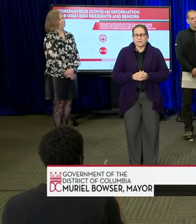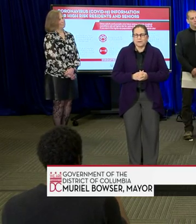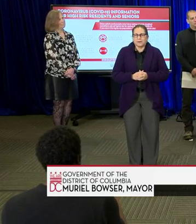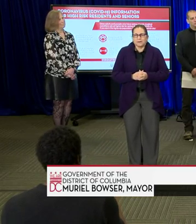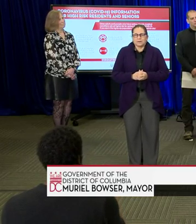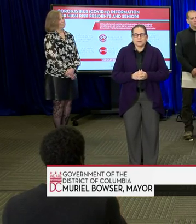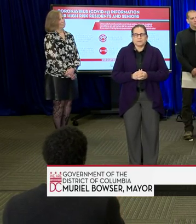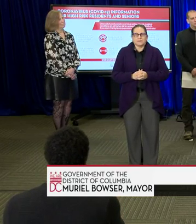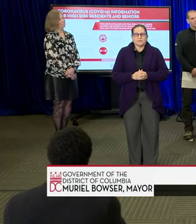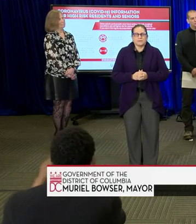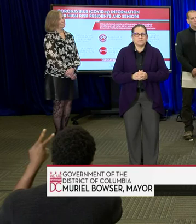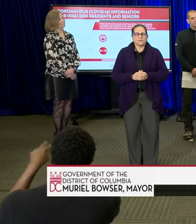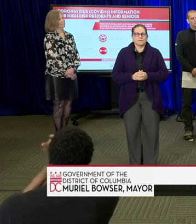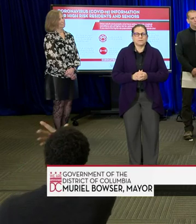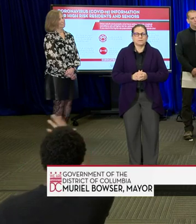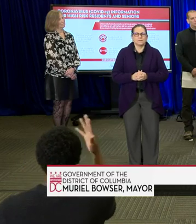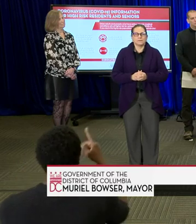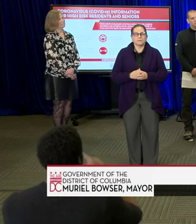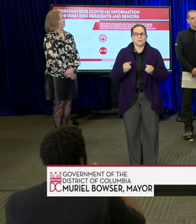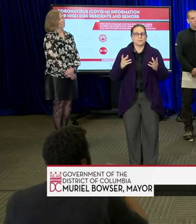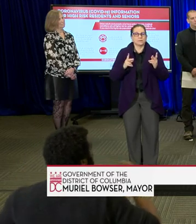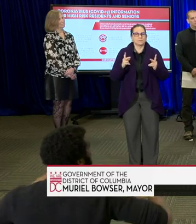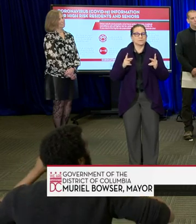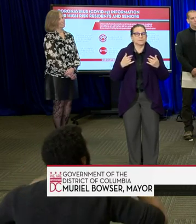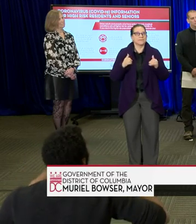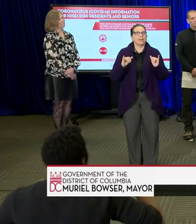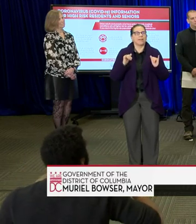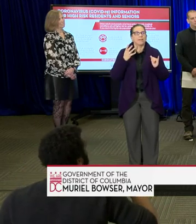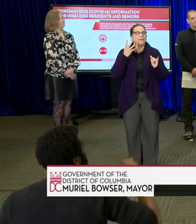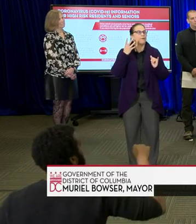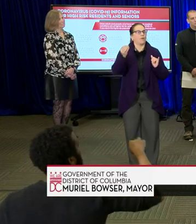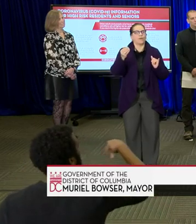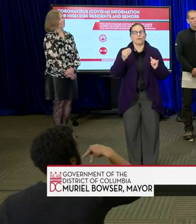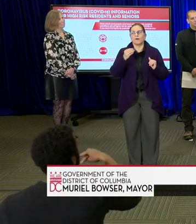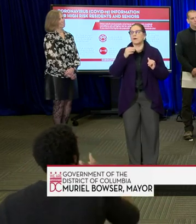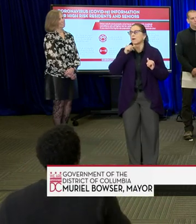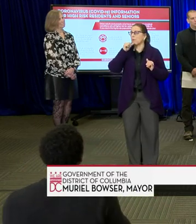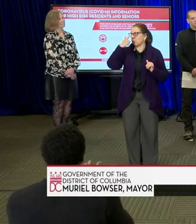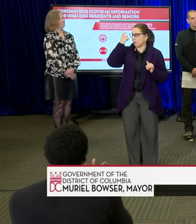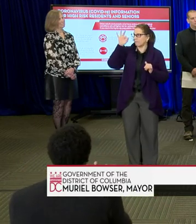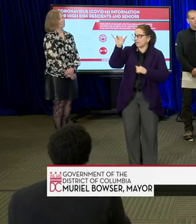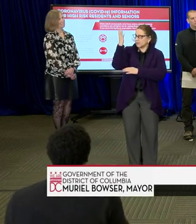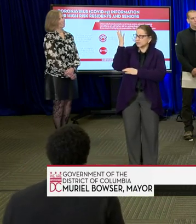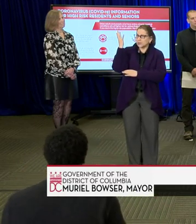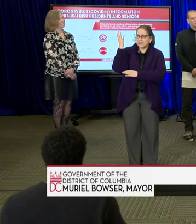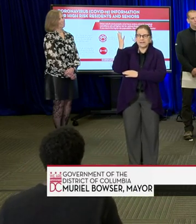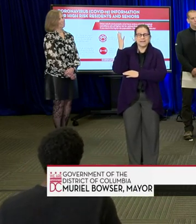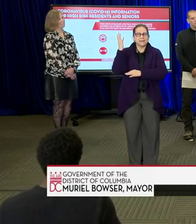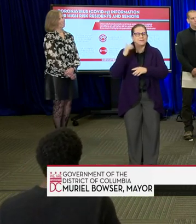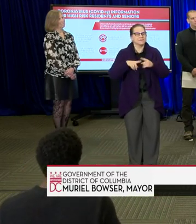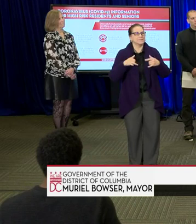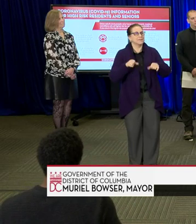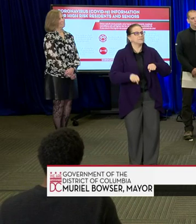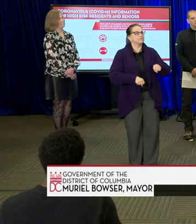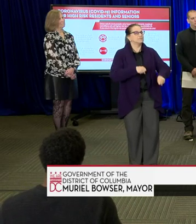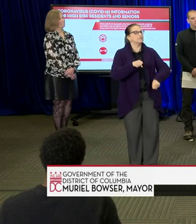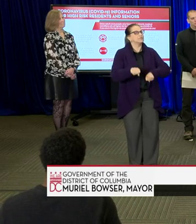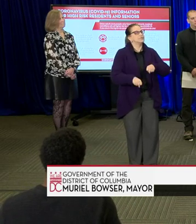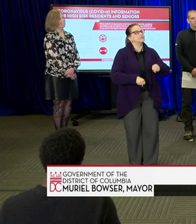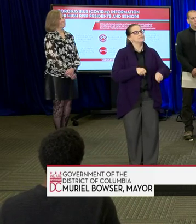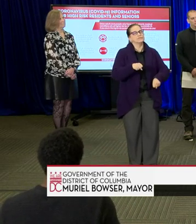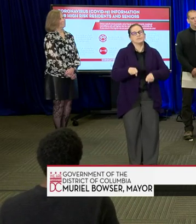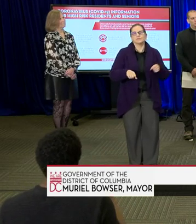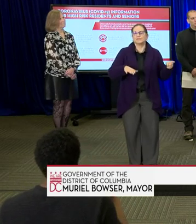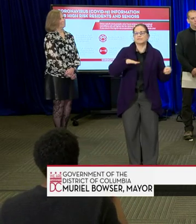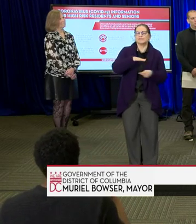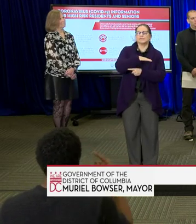walking around the tidal basin, but they're riding bikes and walking. And I think they start out probably with the right idea that they're going to social